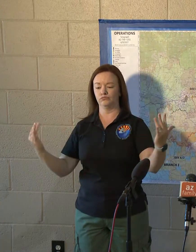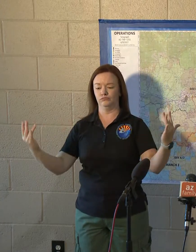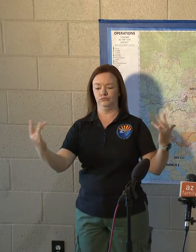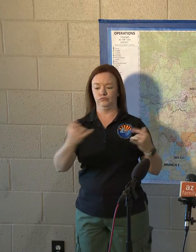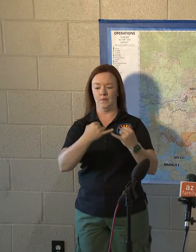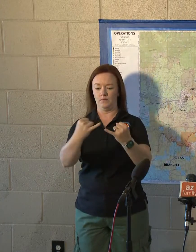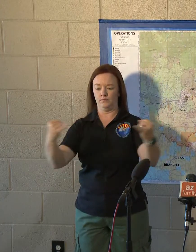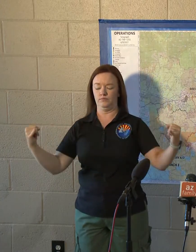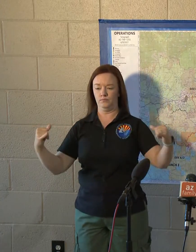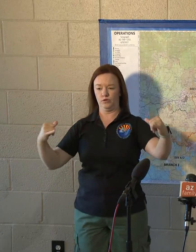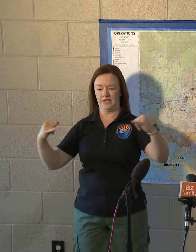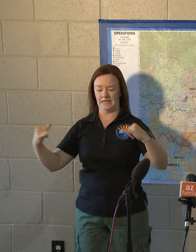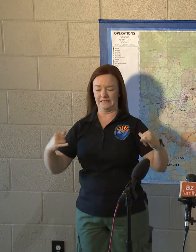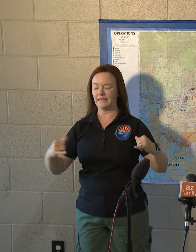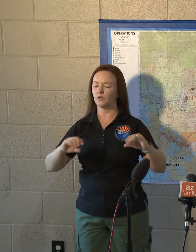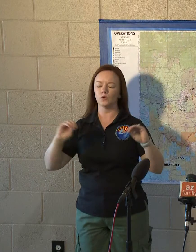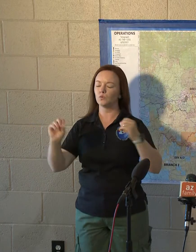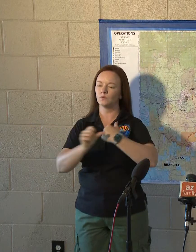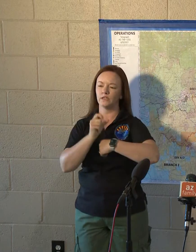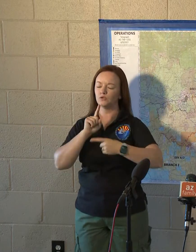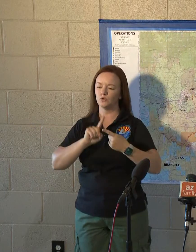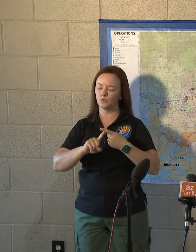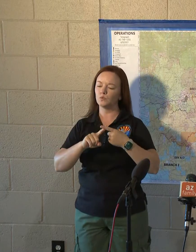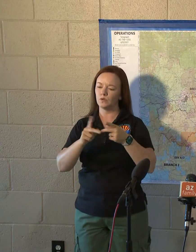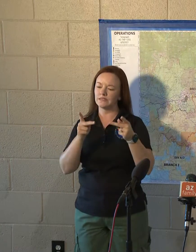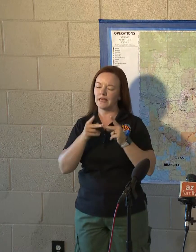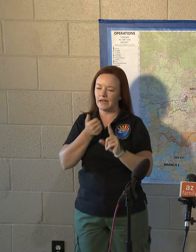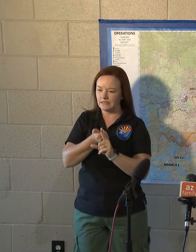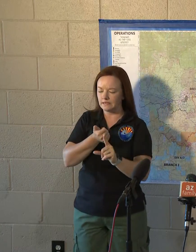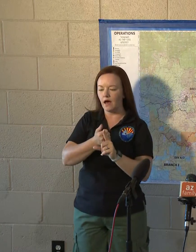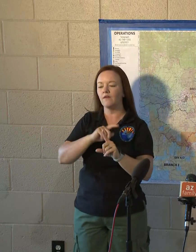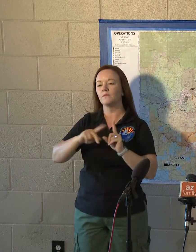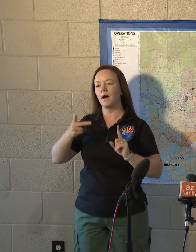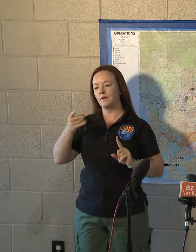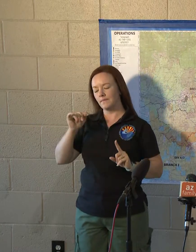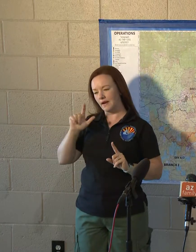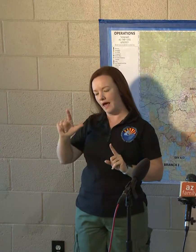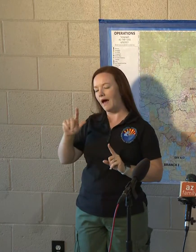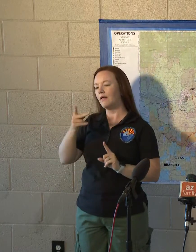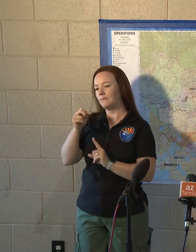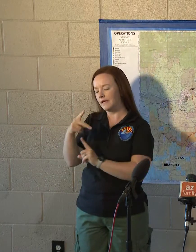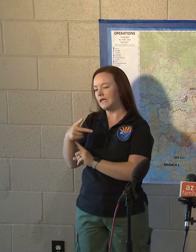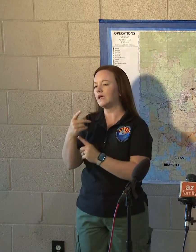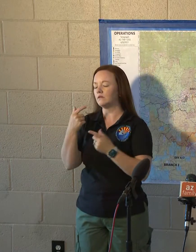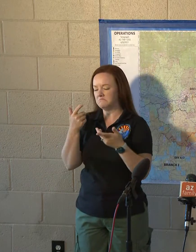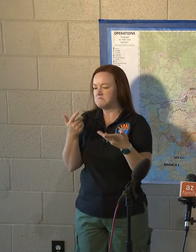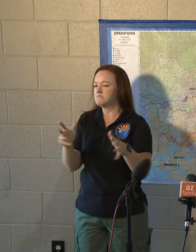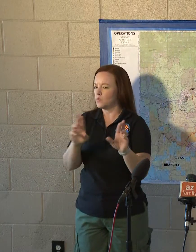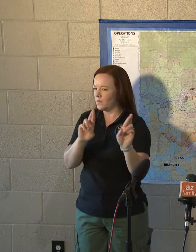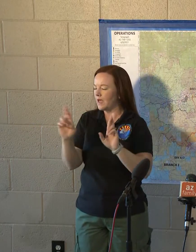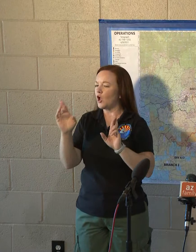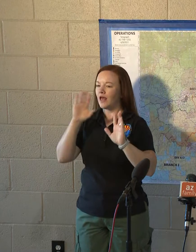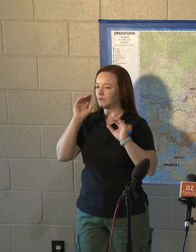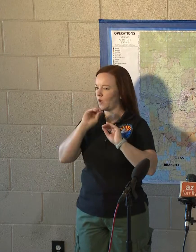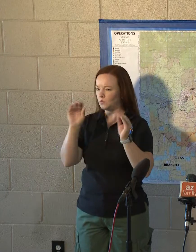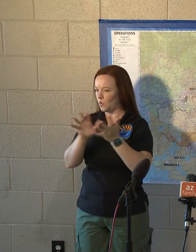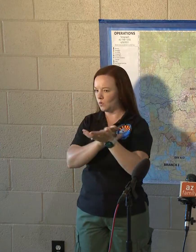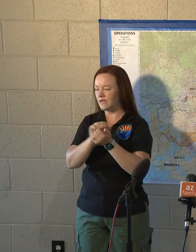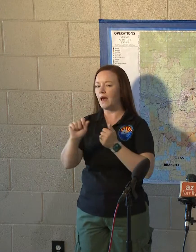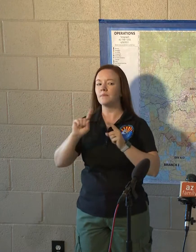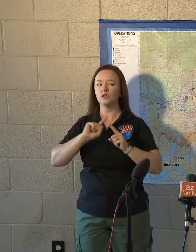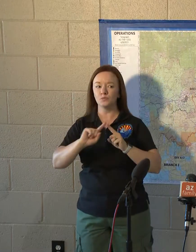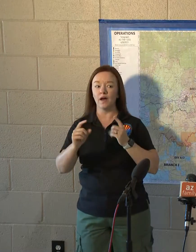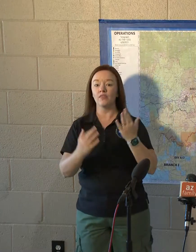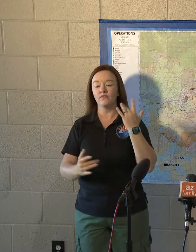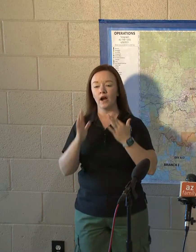we have pre-treated and they've burned around it, and so we anticipate there will be no damage there. But the fire will be moving past those two